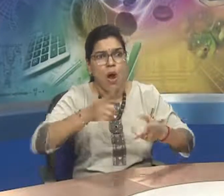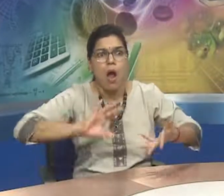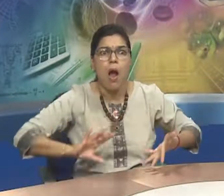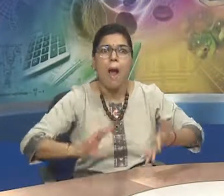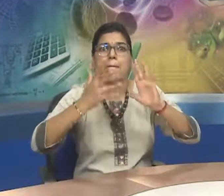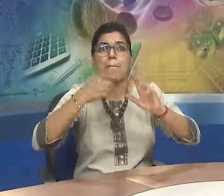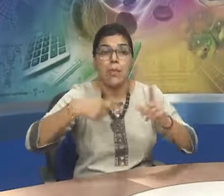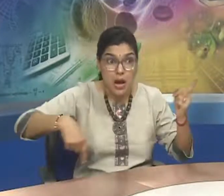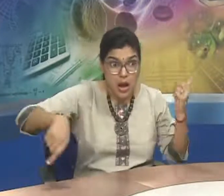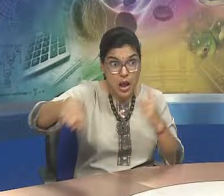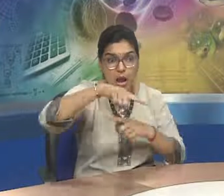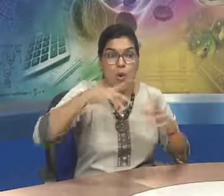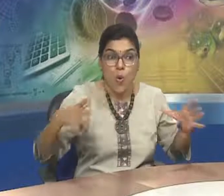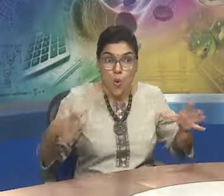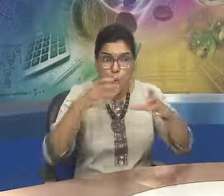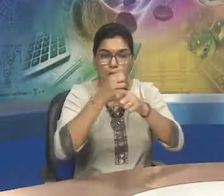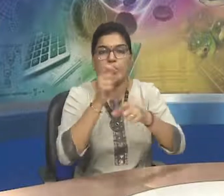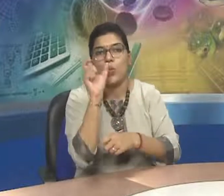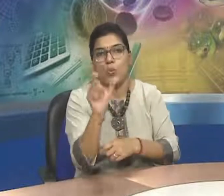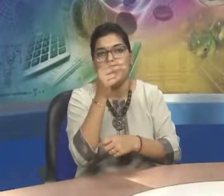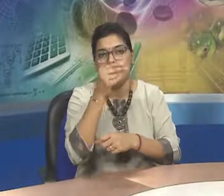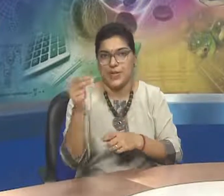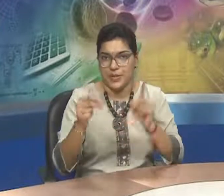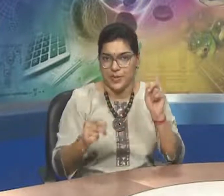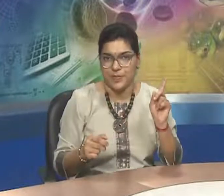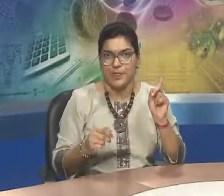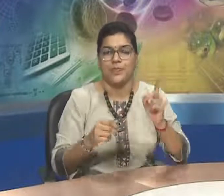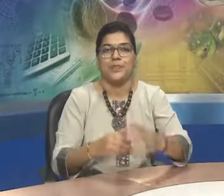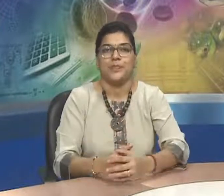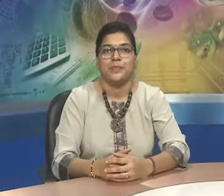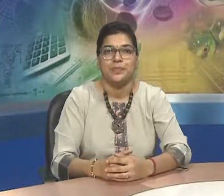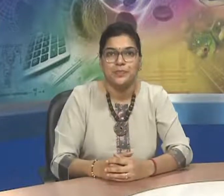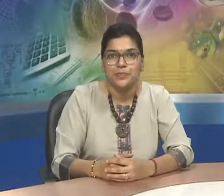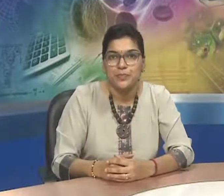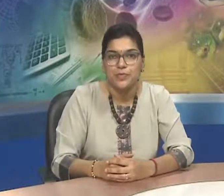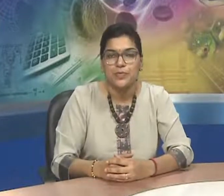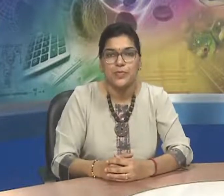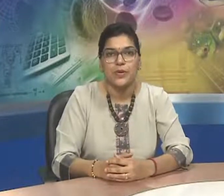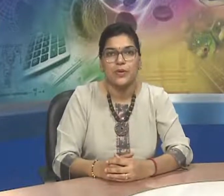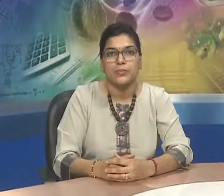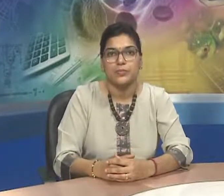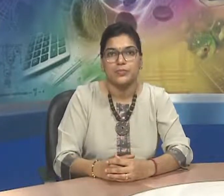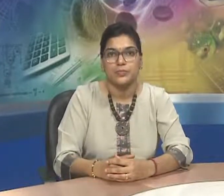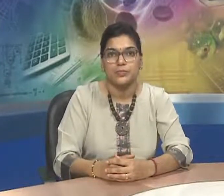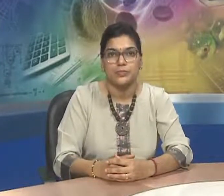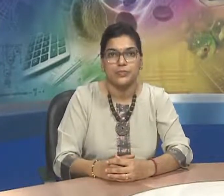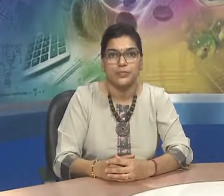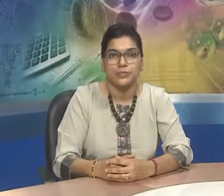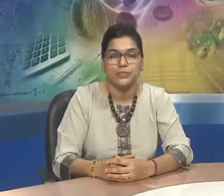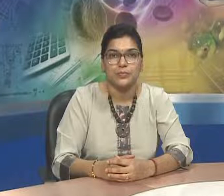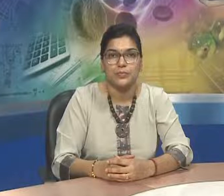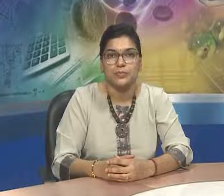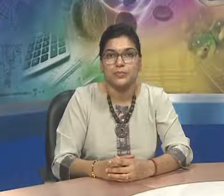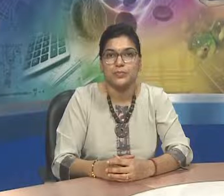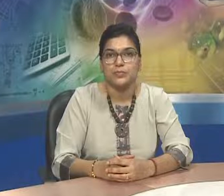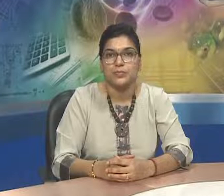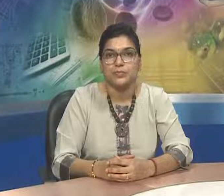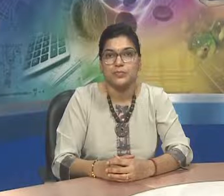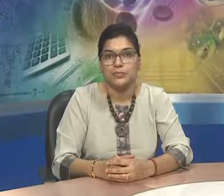So there may be various natural incidences which are known as